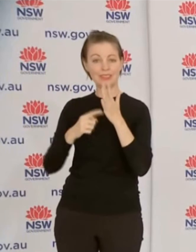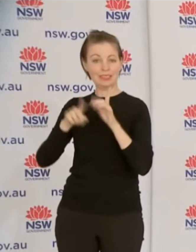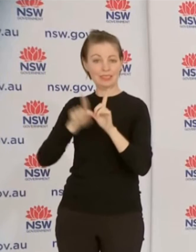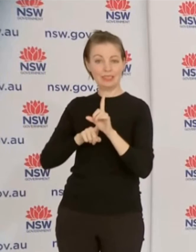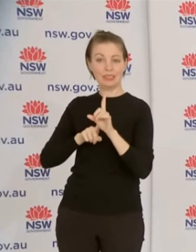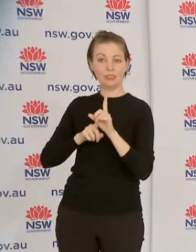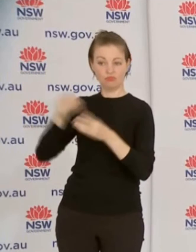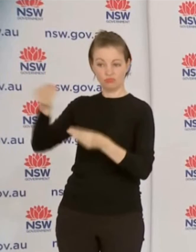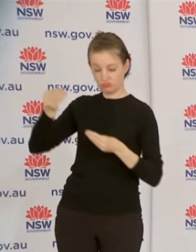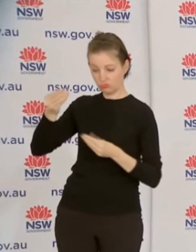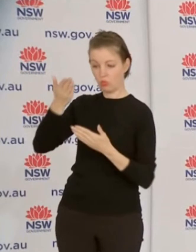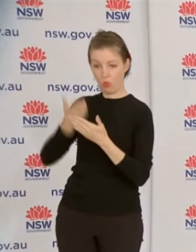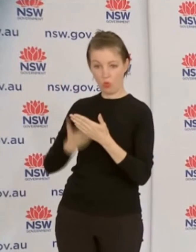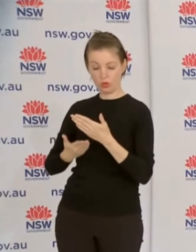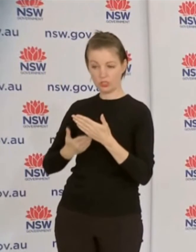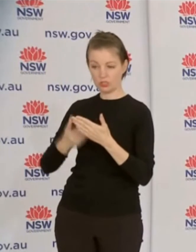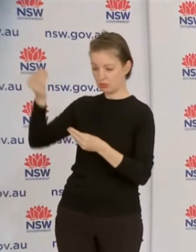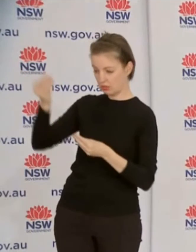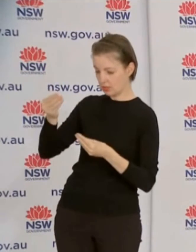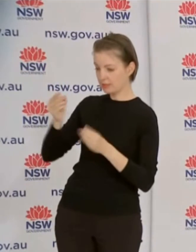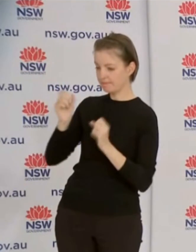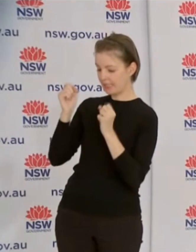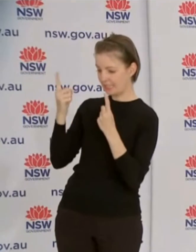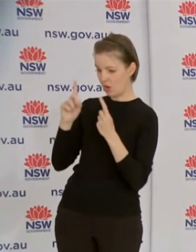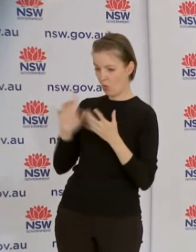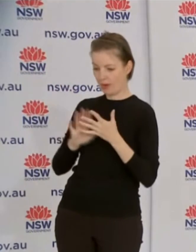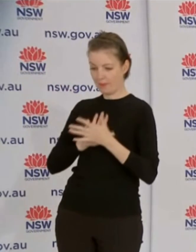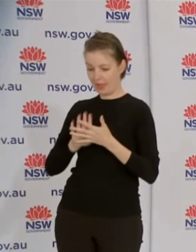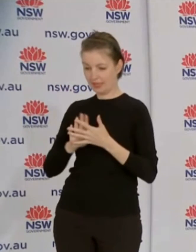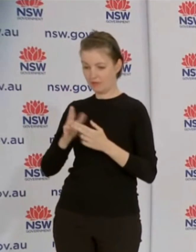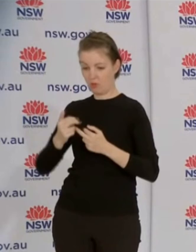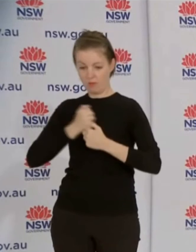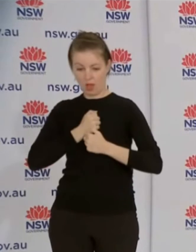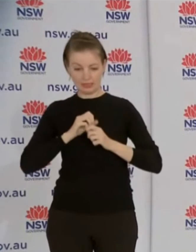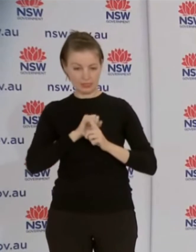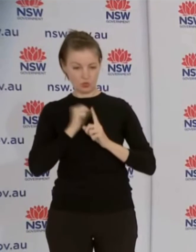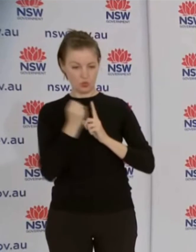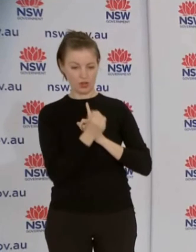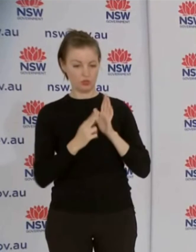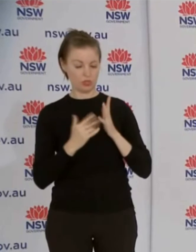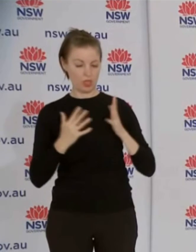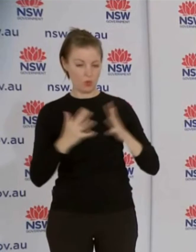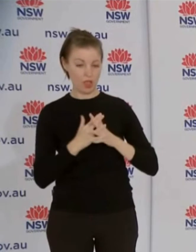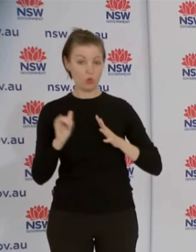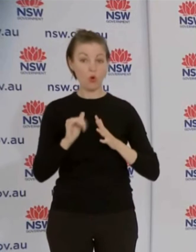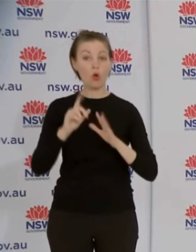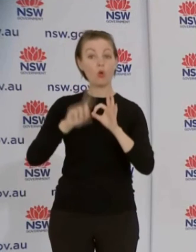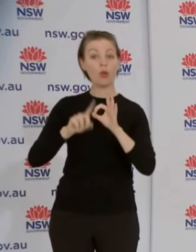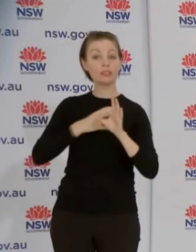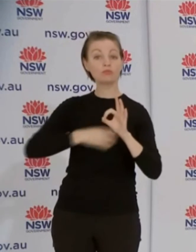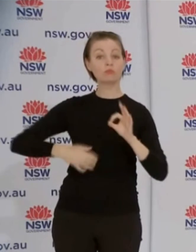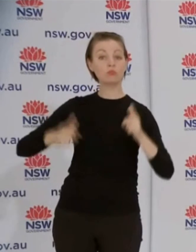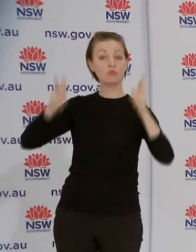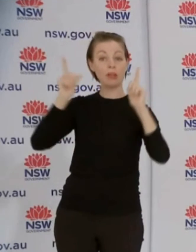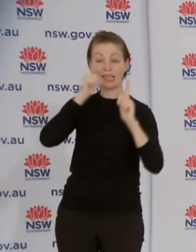the population of Queensland, you can then extrapolate what that means for Queensland or what it means for New South Wales. But if New South Wales has